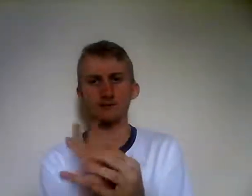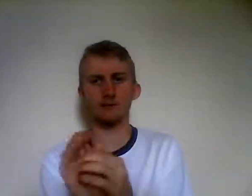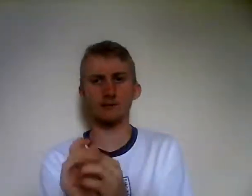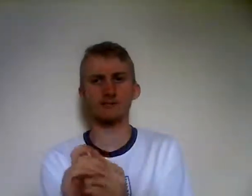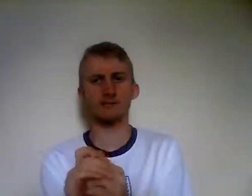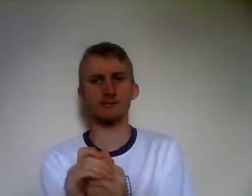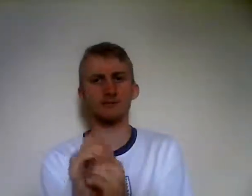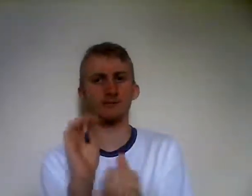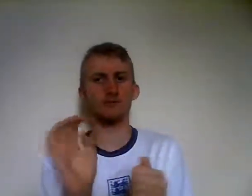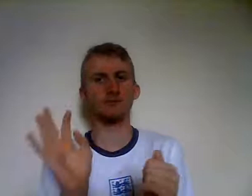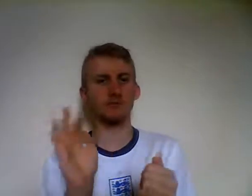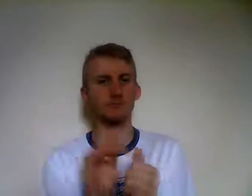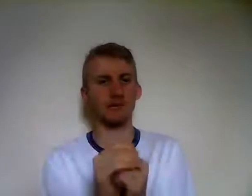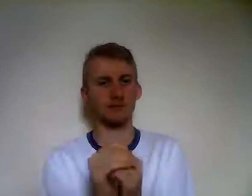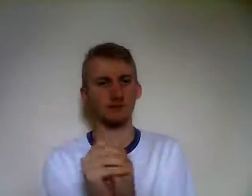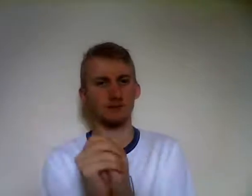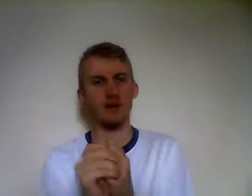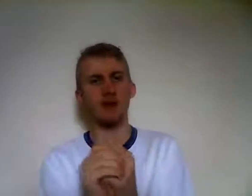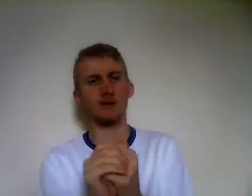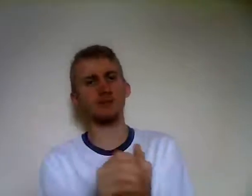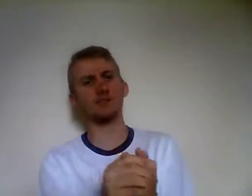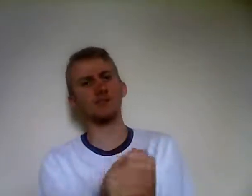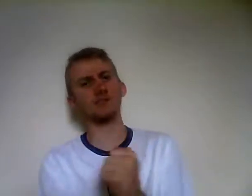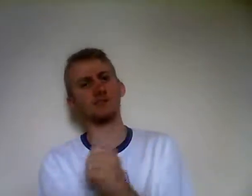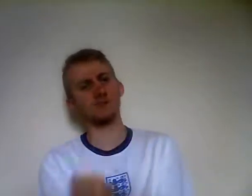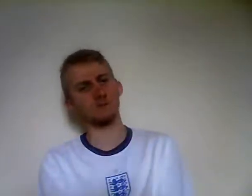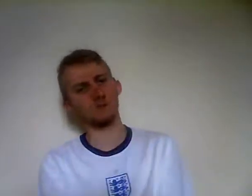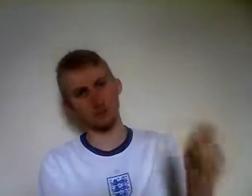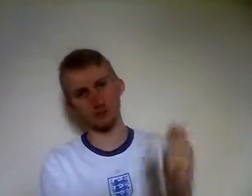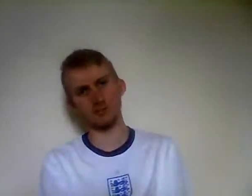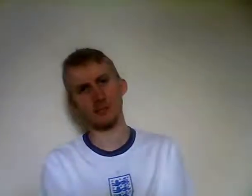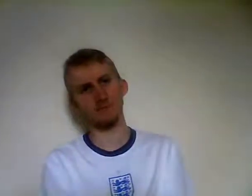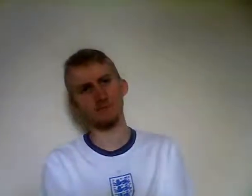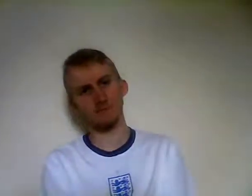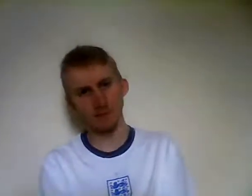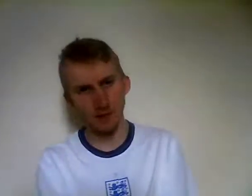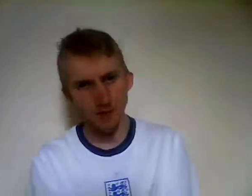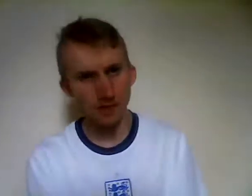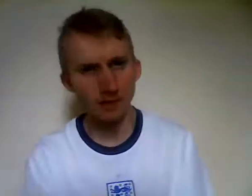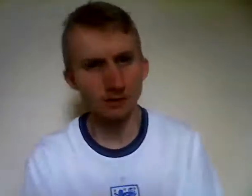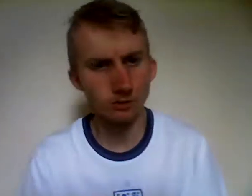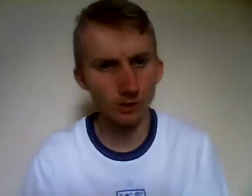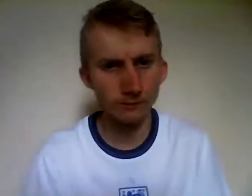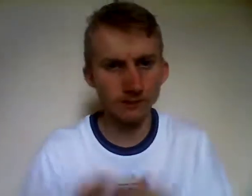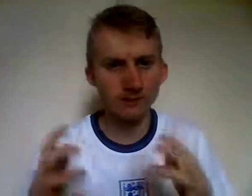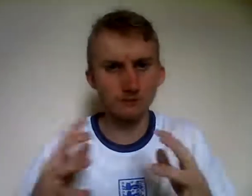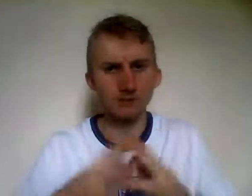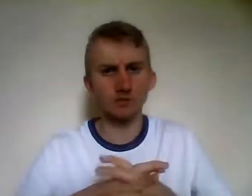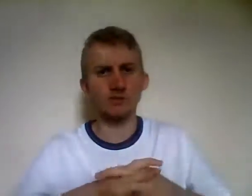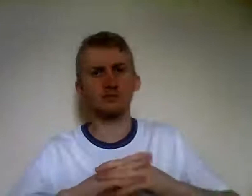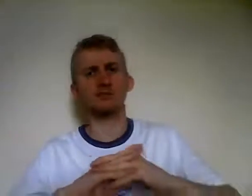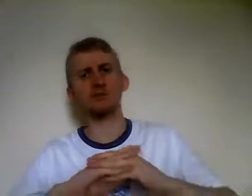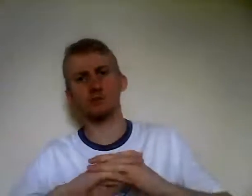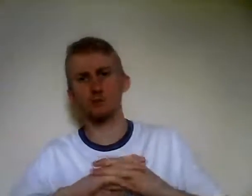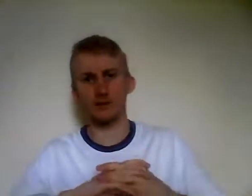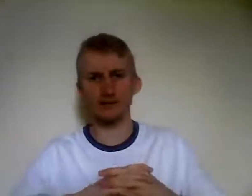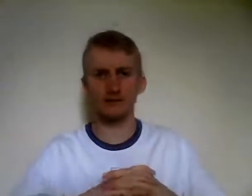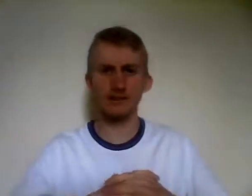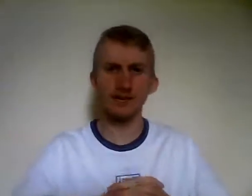made to take a 50% pay cut and the entire squad was put up for sale. Crawley went into administration in June of that year and